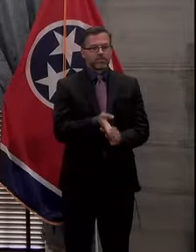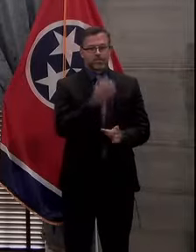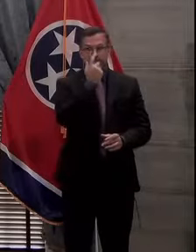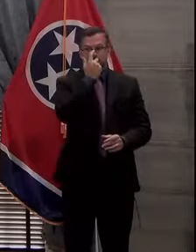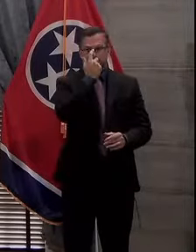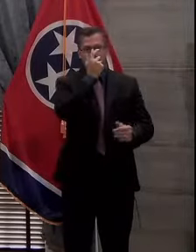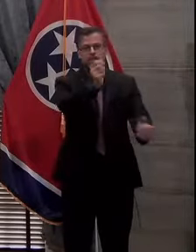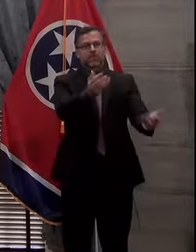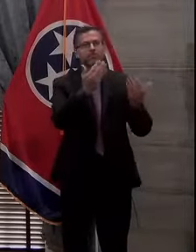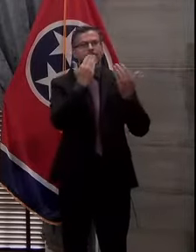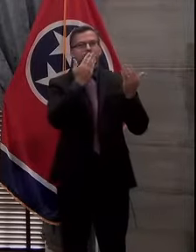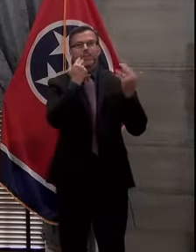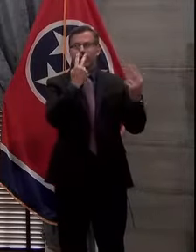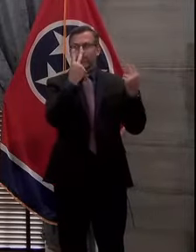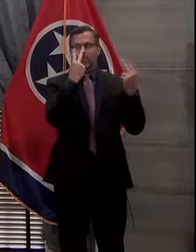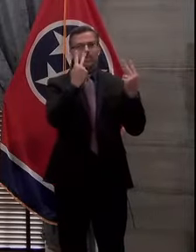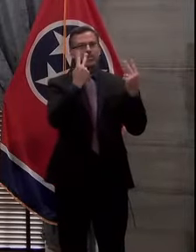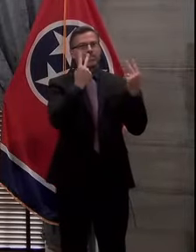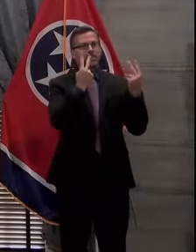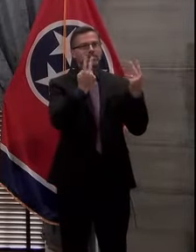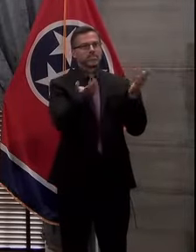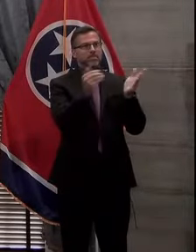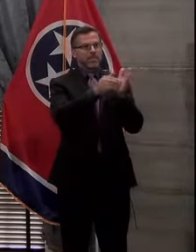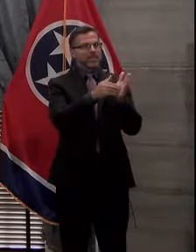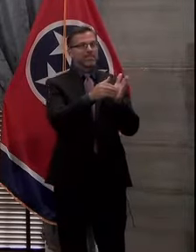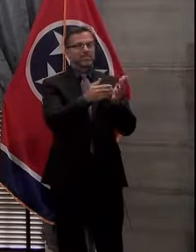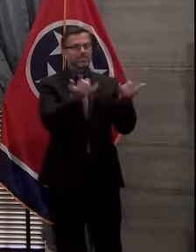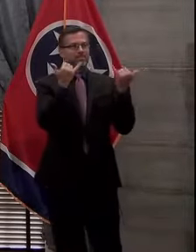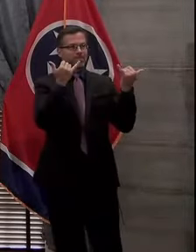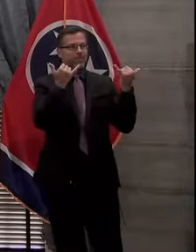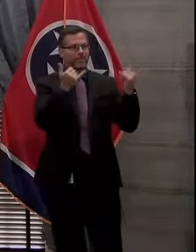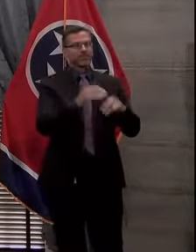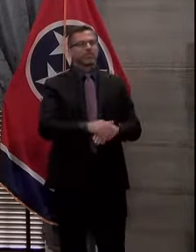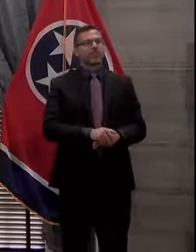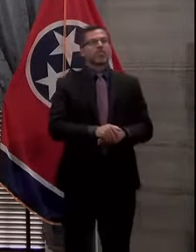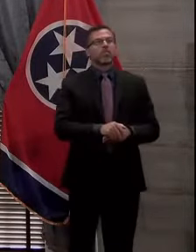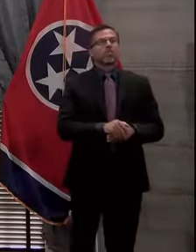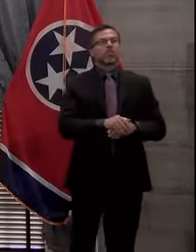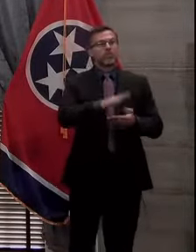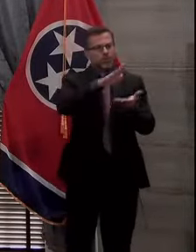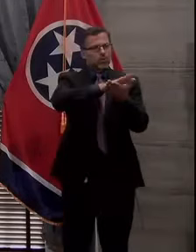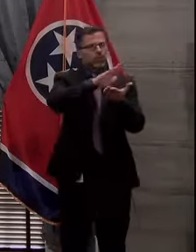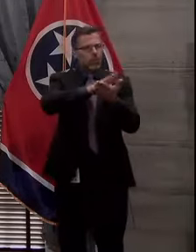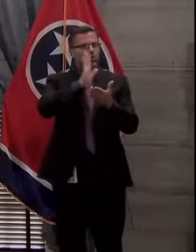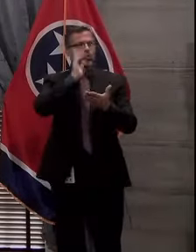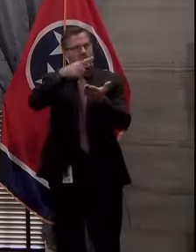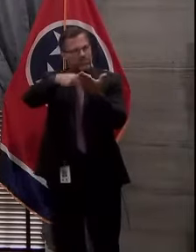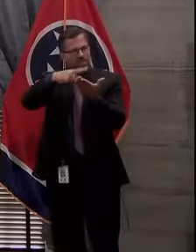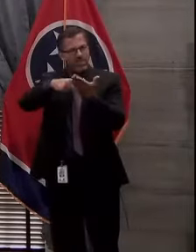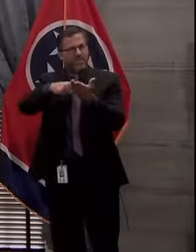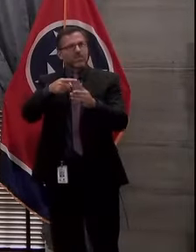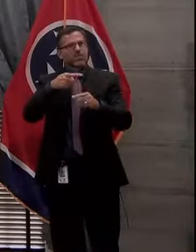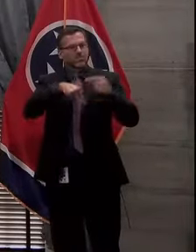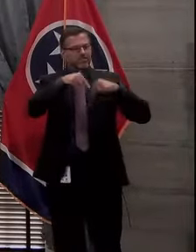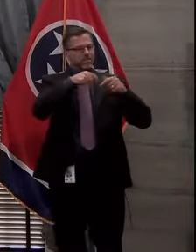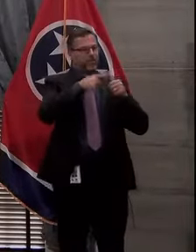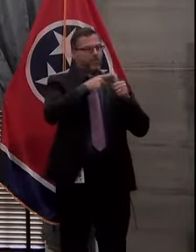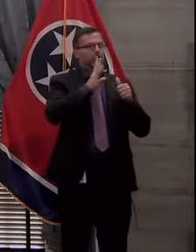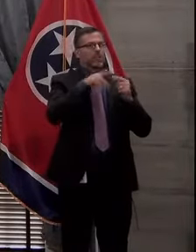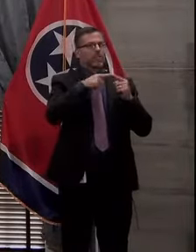Thanks for joining us again today. Before we begin to talk about schools, I want to talk about an executive order that I signed